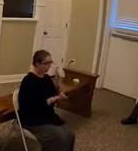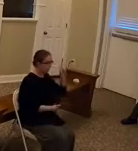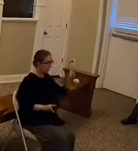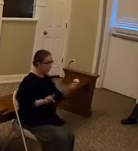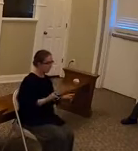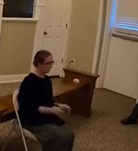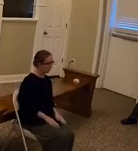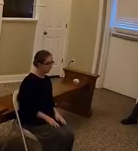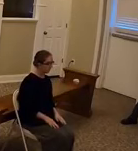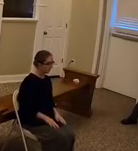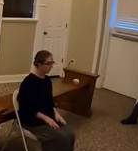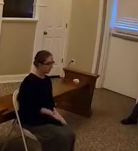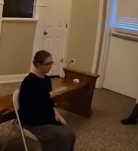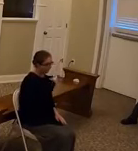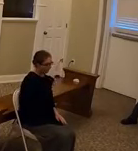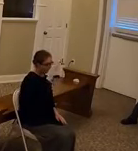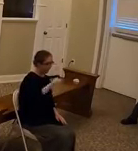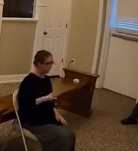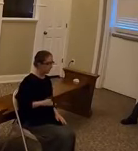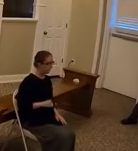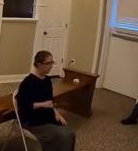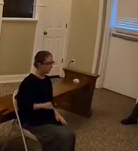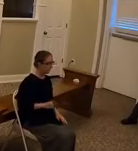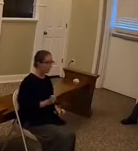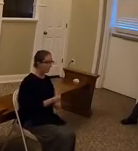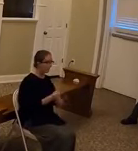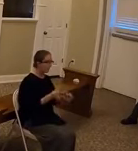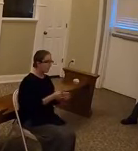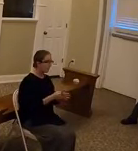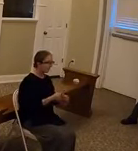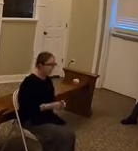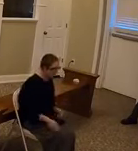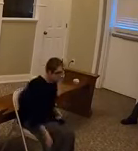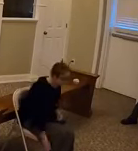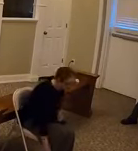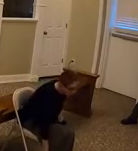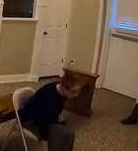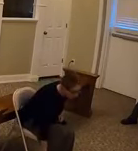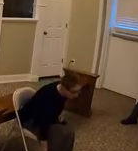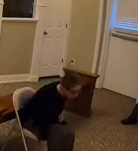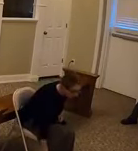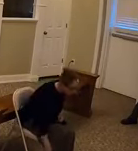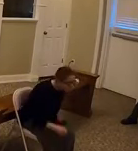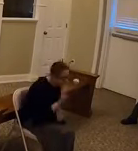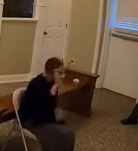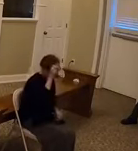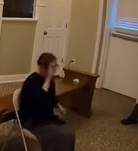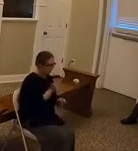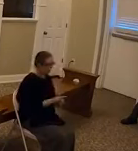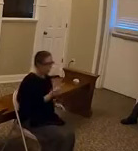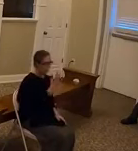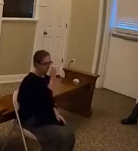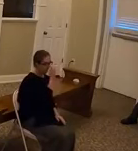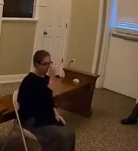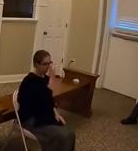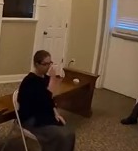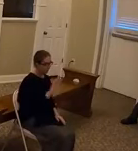never get to that point. The devil keeps them blinded.